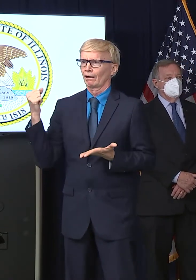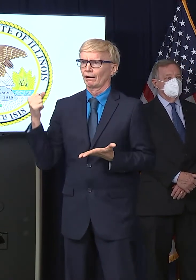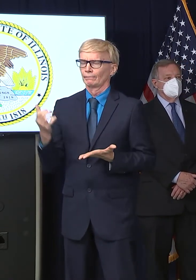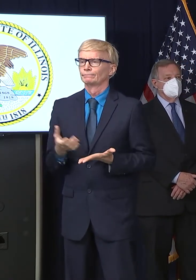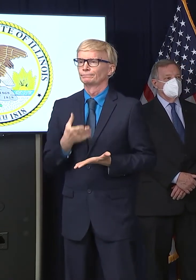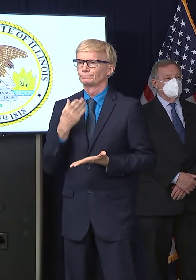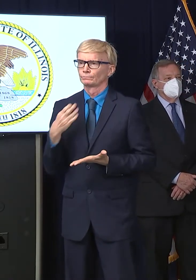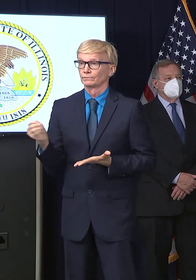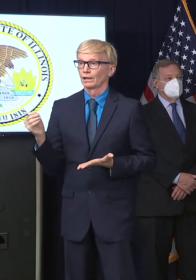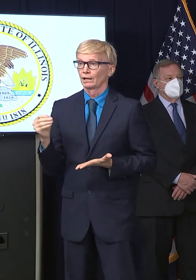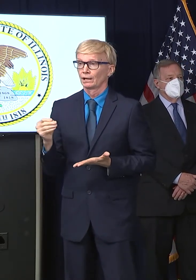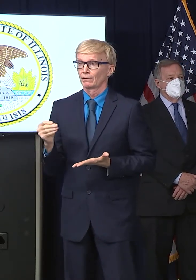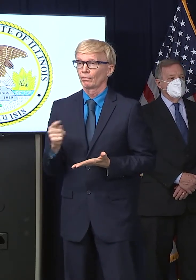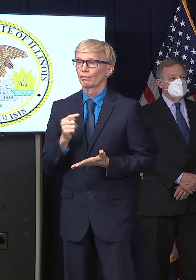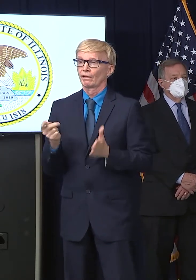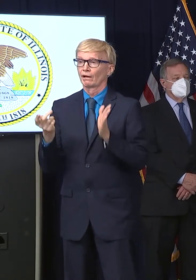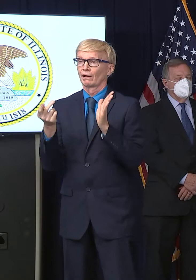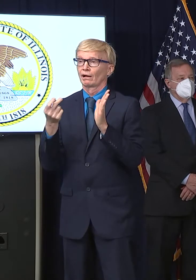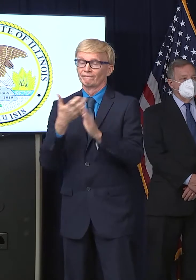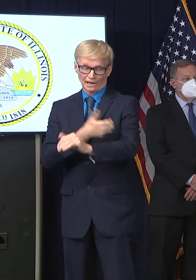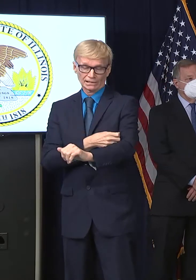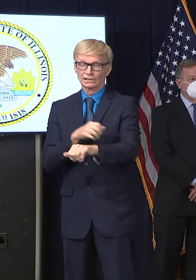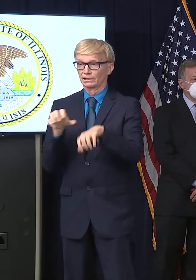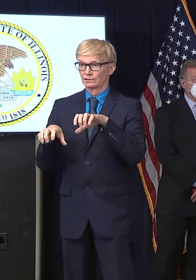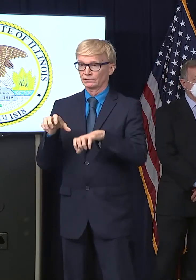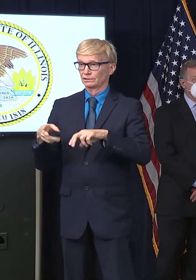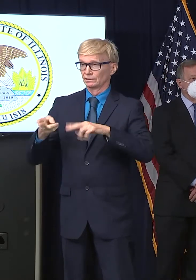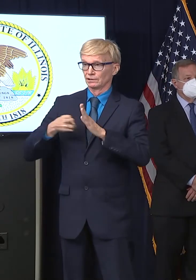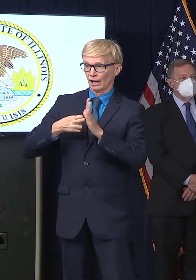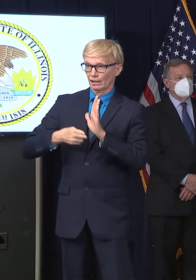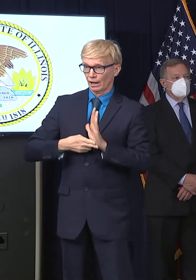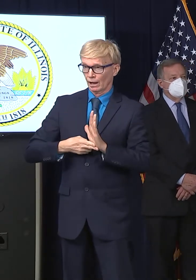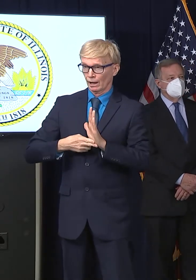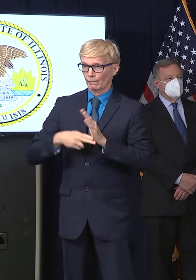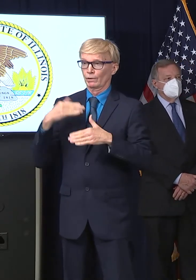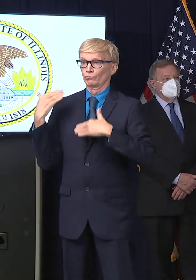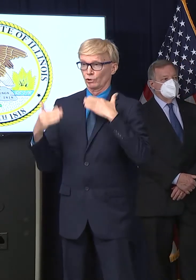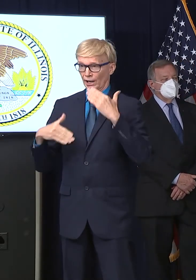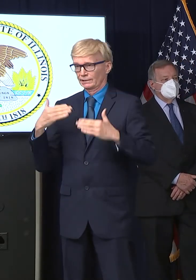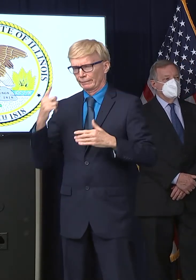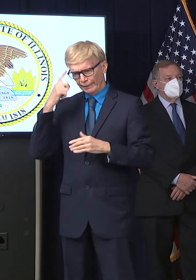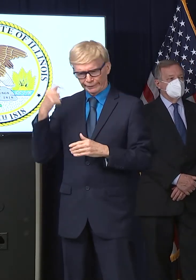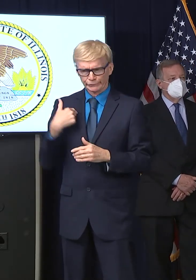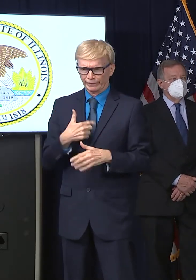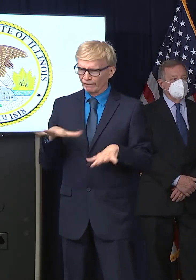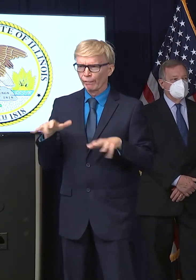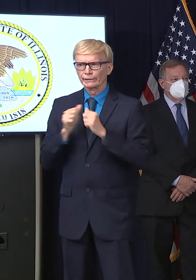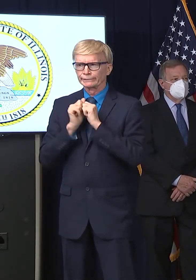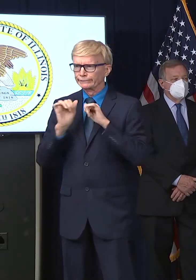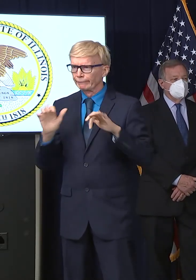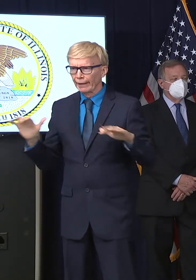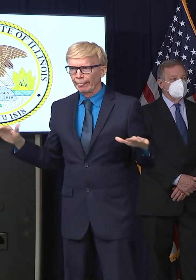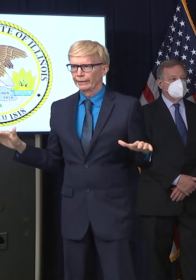say that the vaccine sign-up process, because we've expanded so much